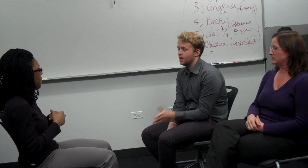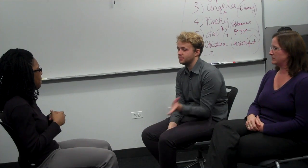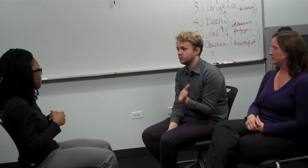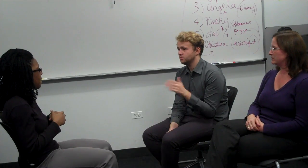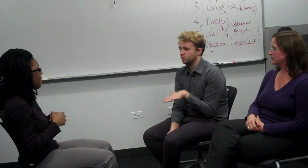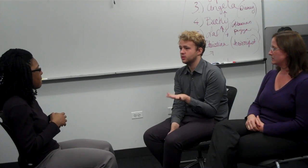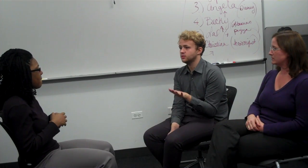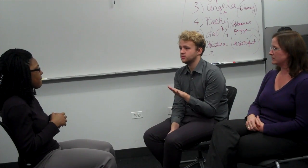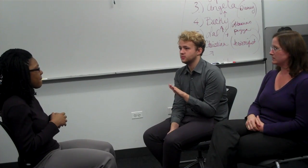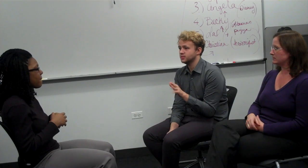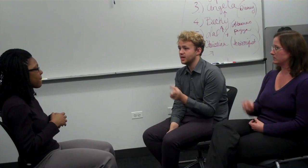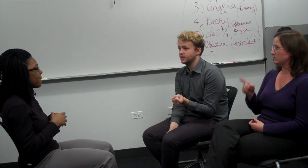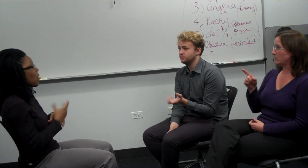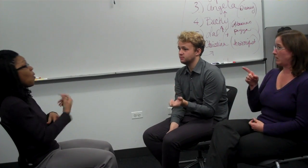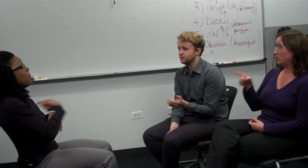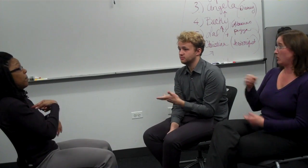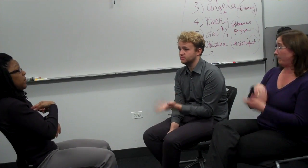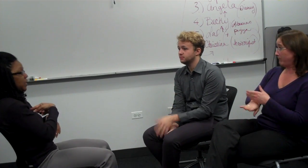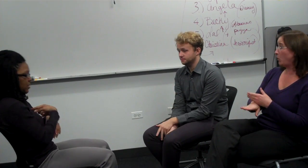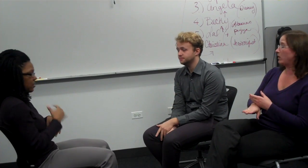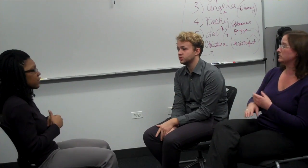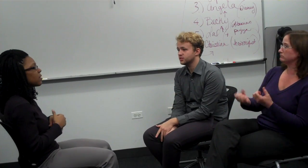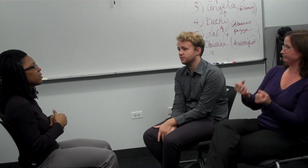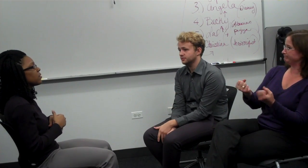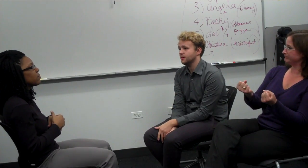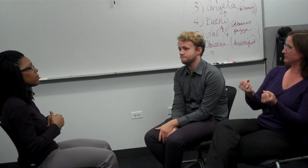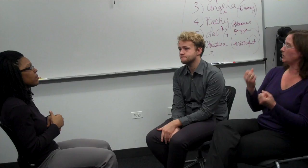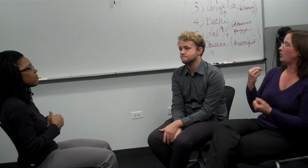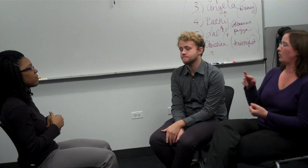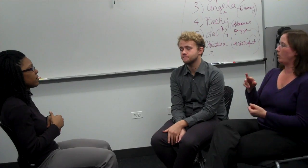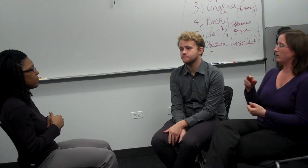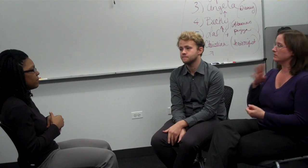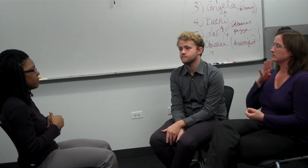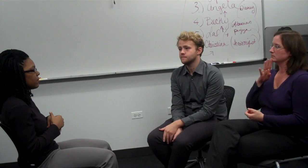I mean, were you born signing yourself? Yeah.